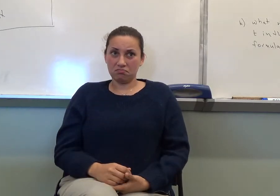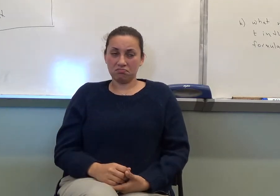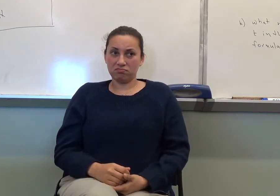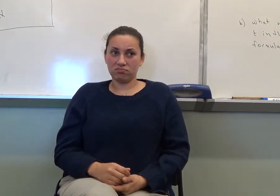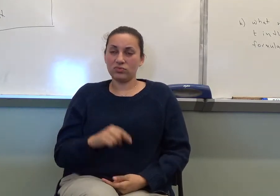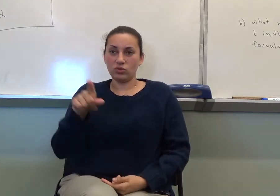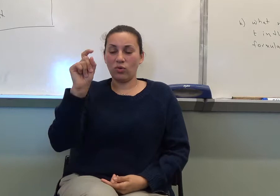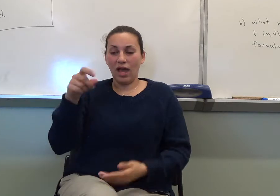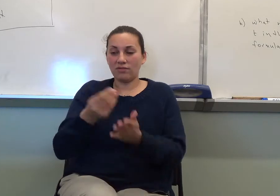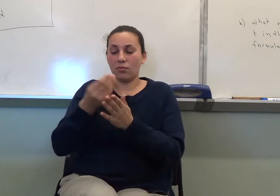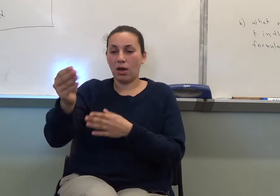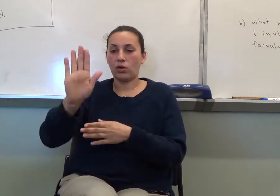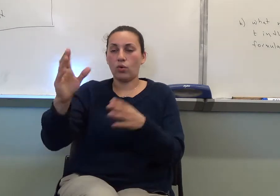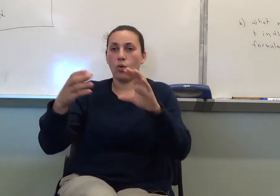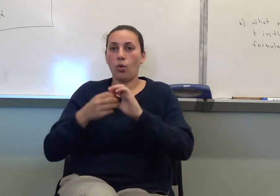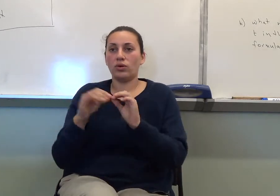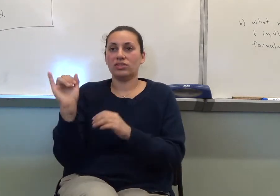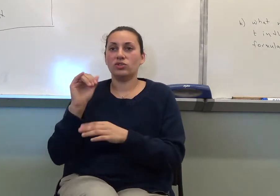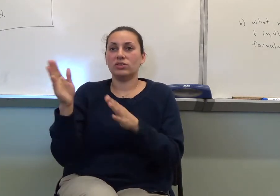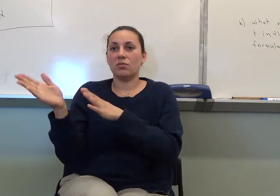Okay, so if we have a,